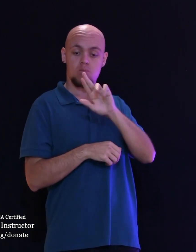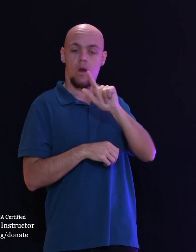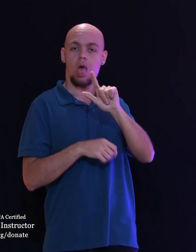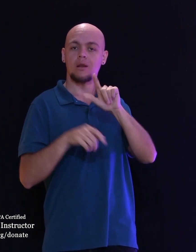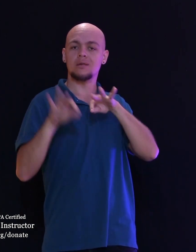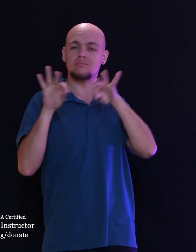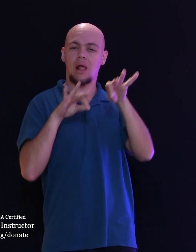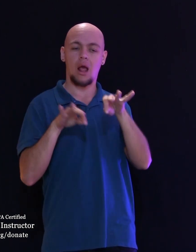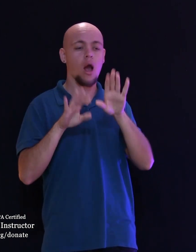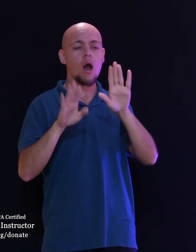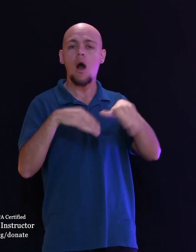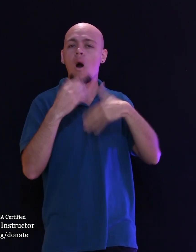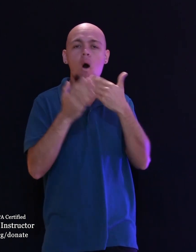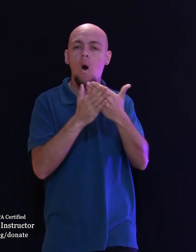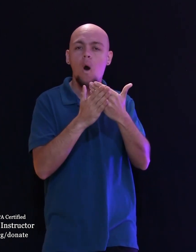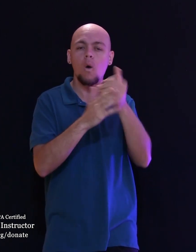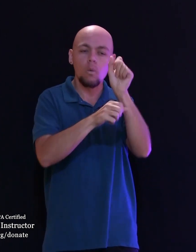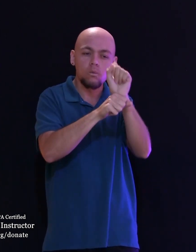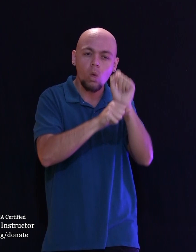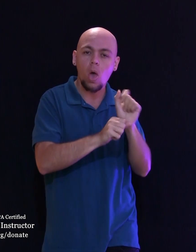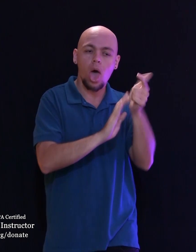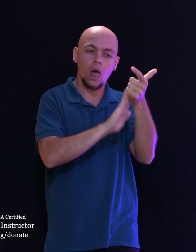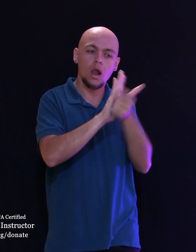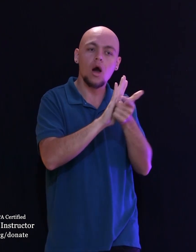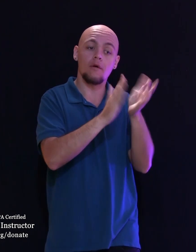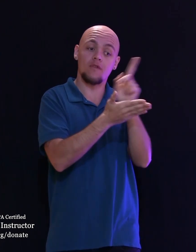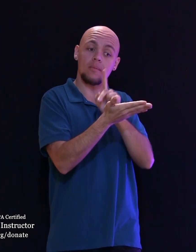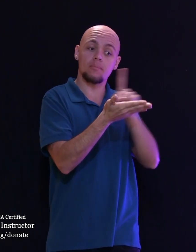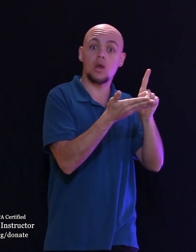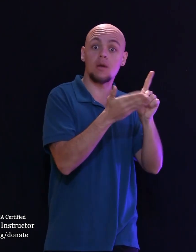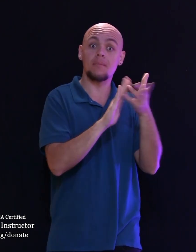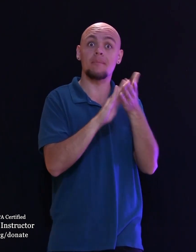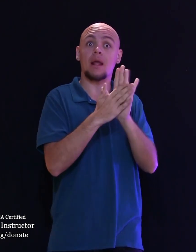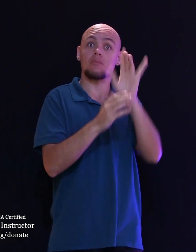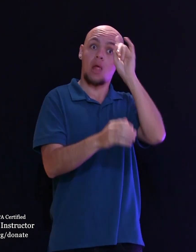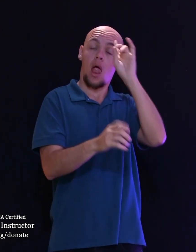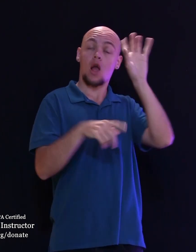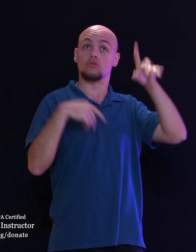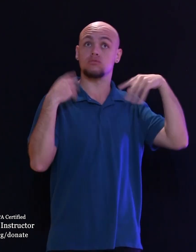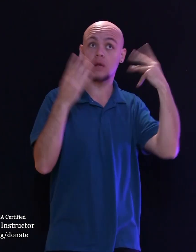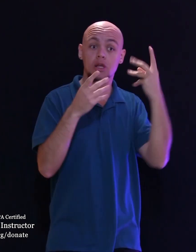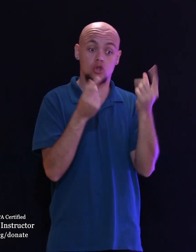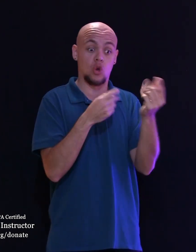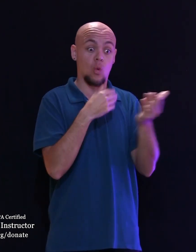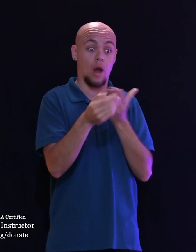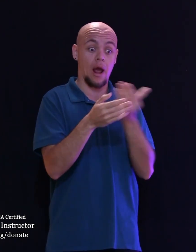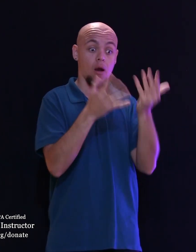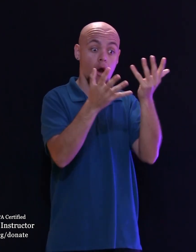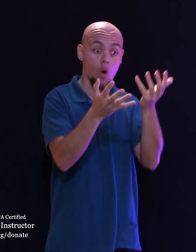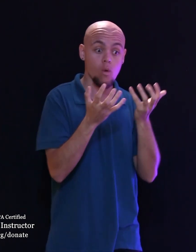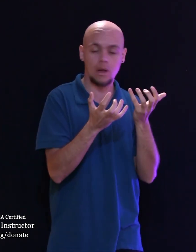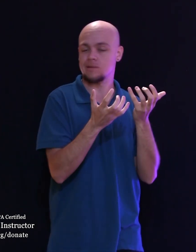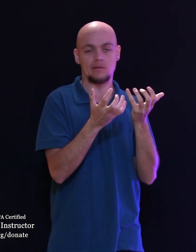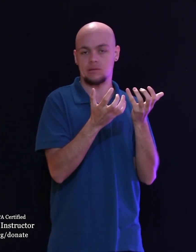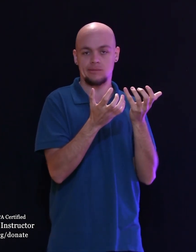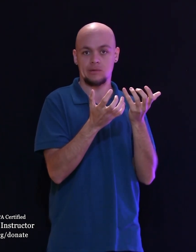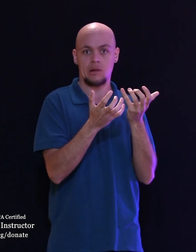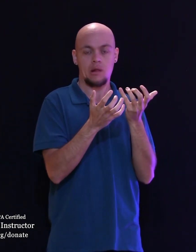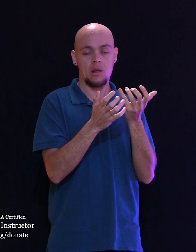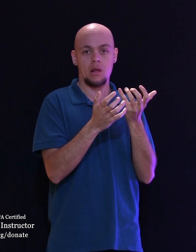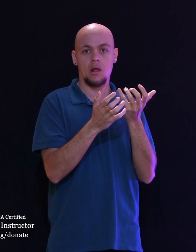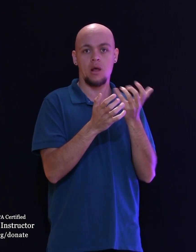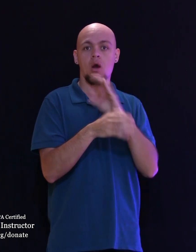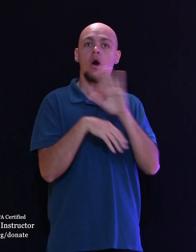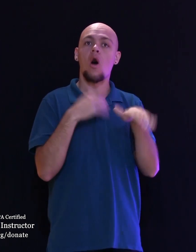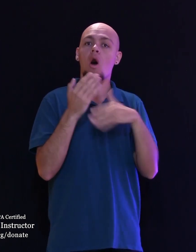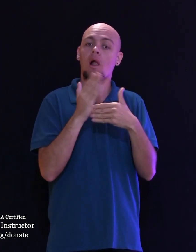you don't have to keep all of those works of the law, but don't get too crazy and think you can do whatever you want. Don't suddenly give